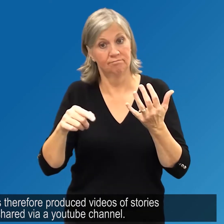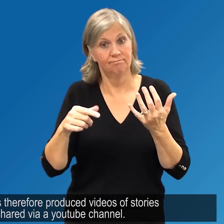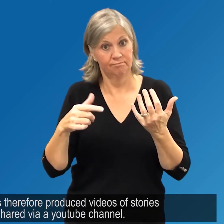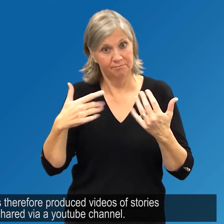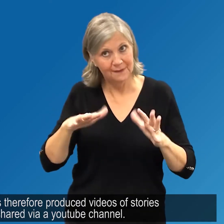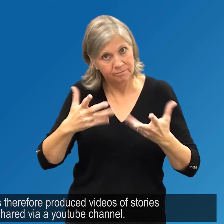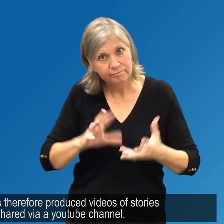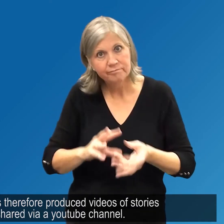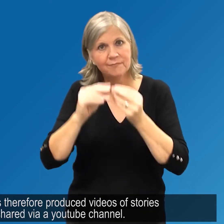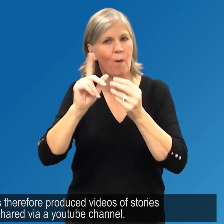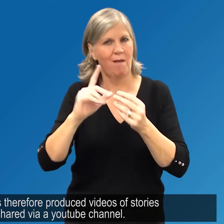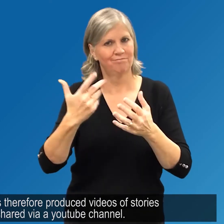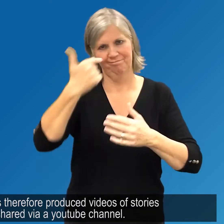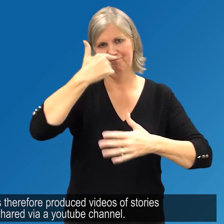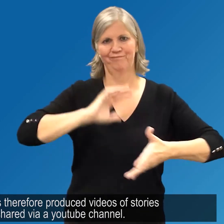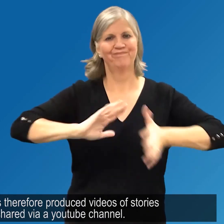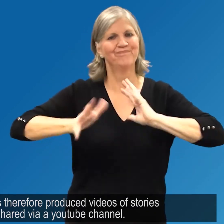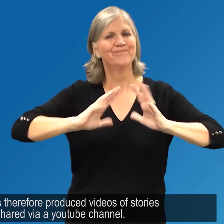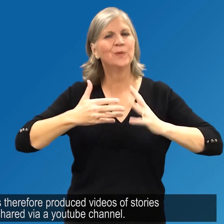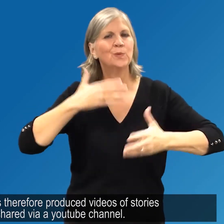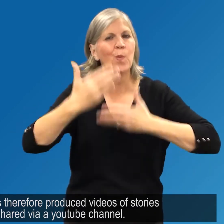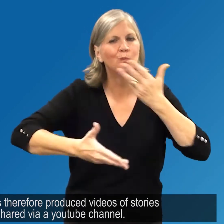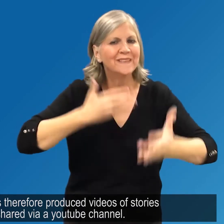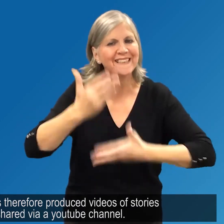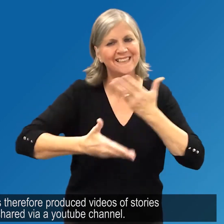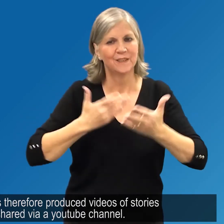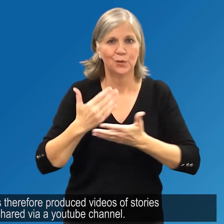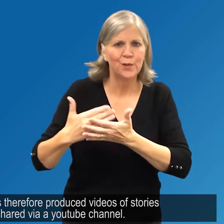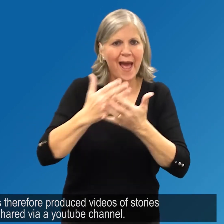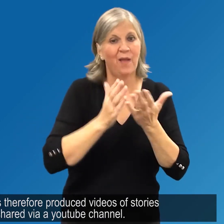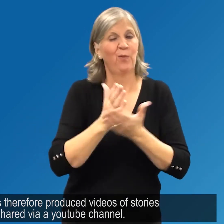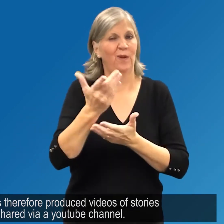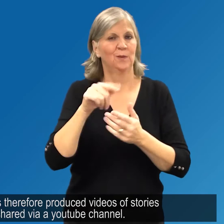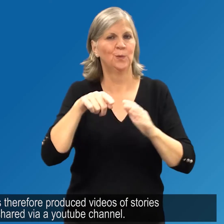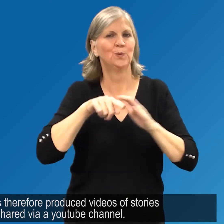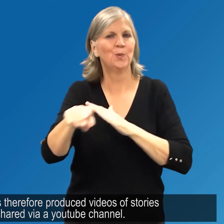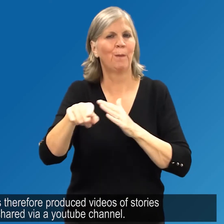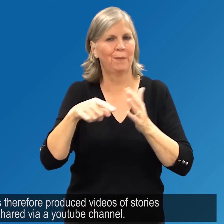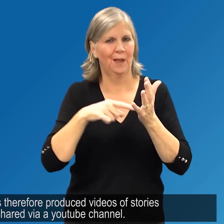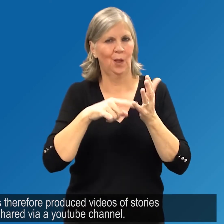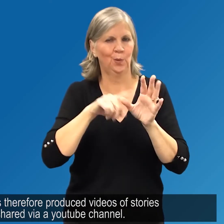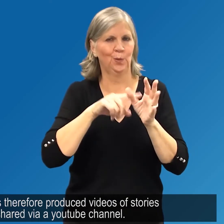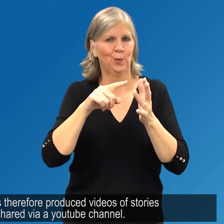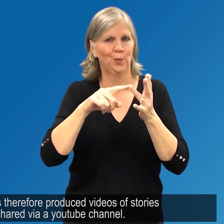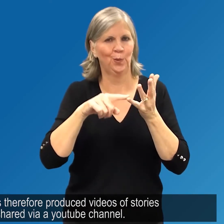BSL Tutor has therefore produced videos of stories and shared via a YouTube channel.